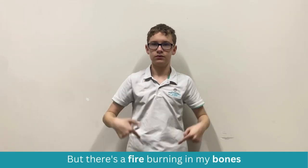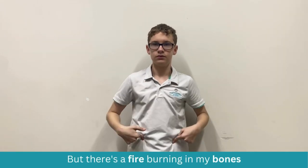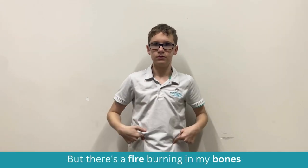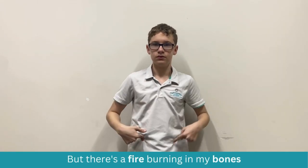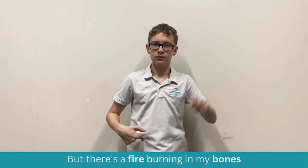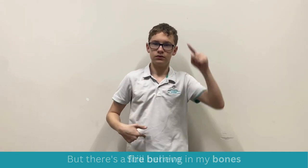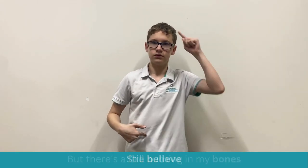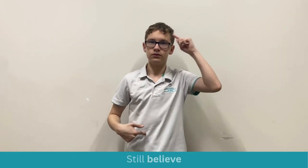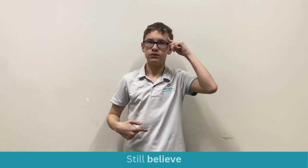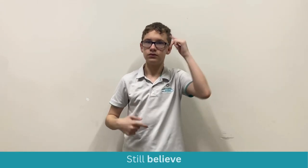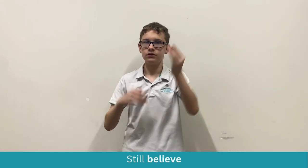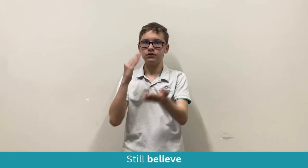bones. Still